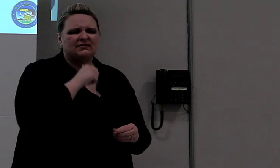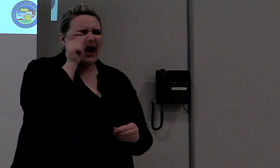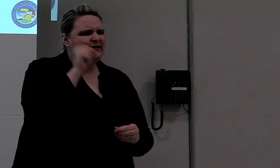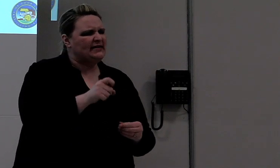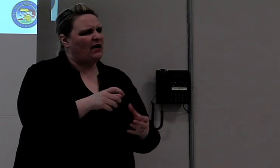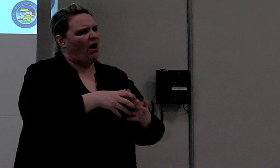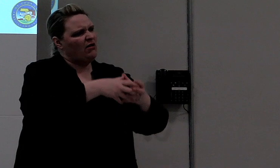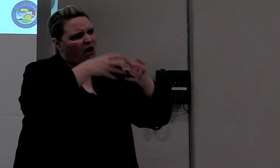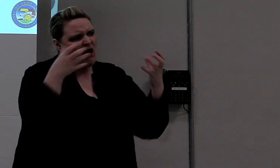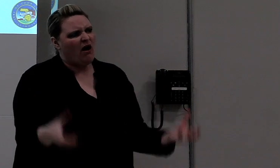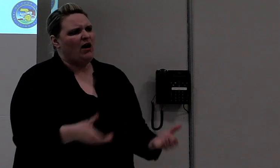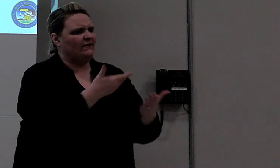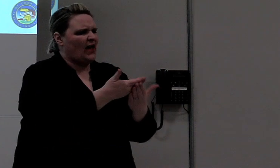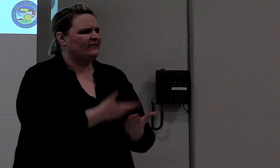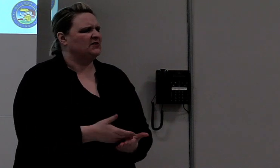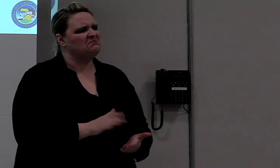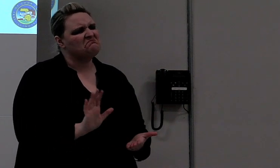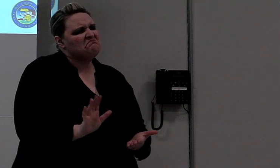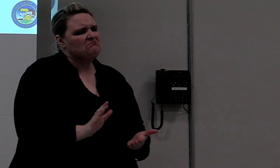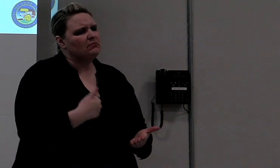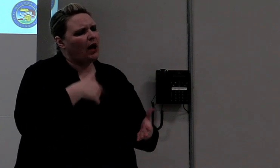presented. I'll go over a little bit of that.